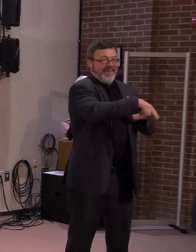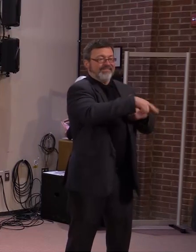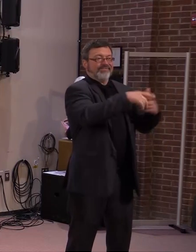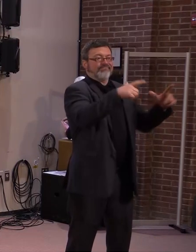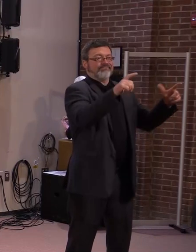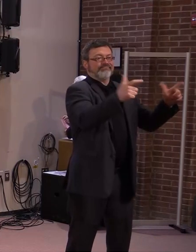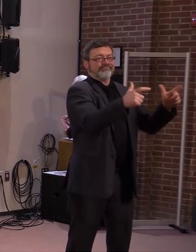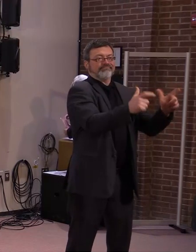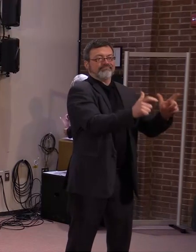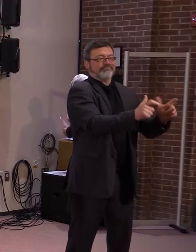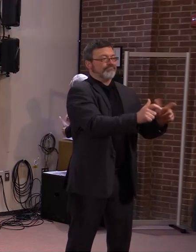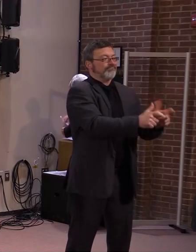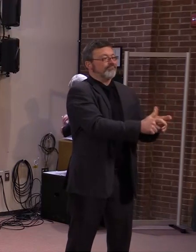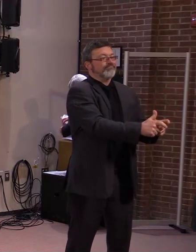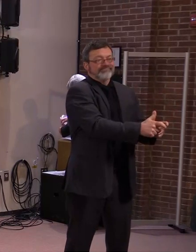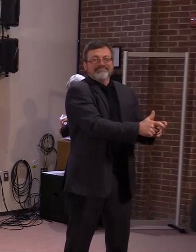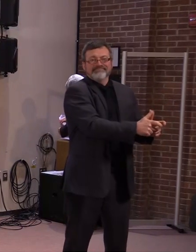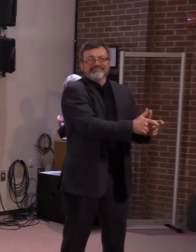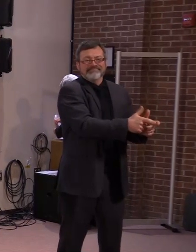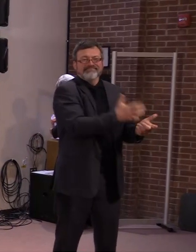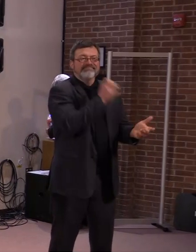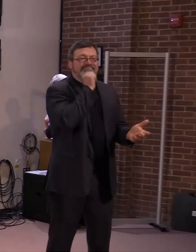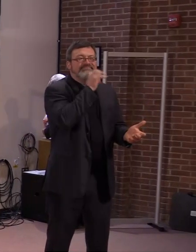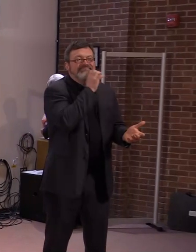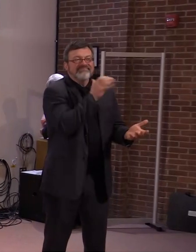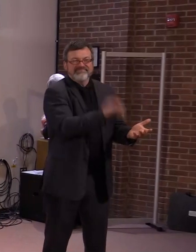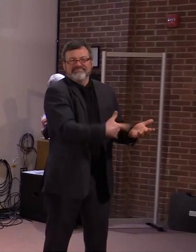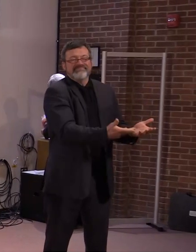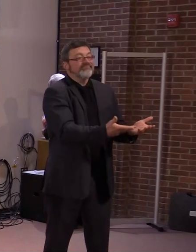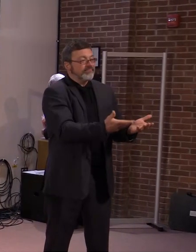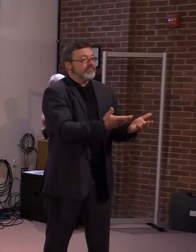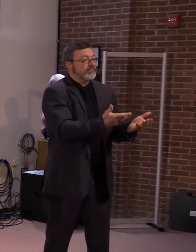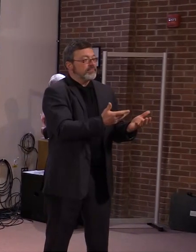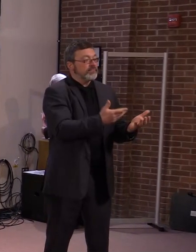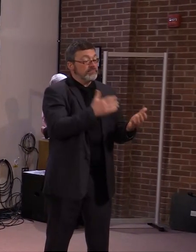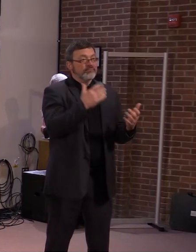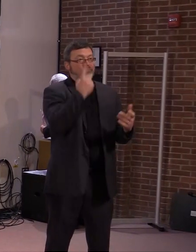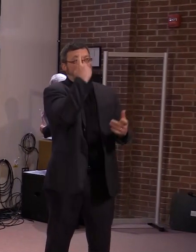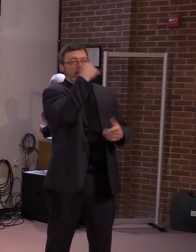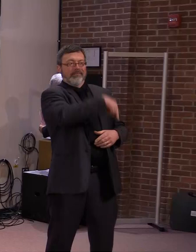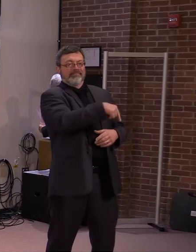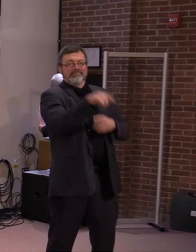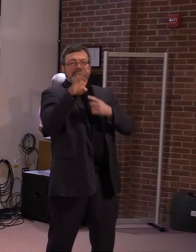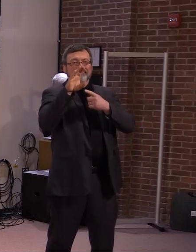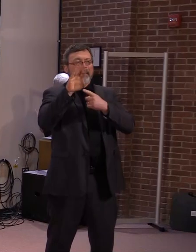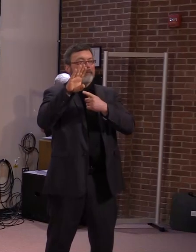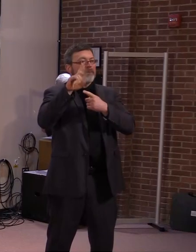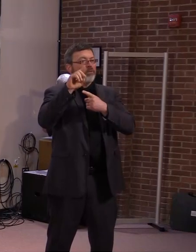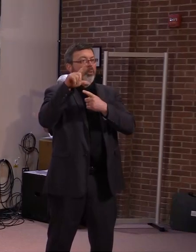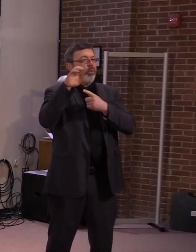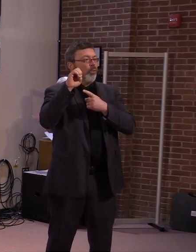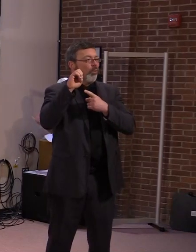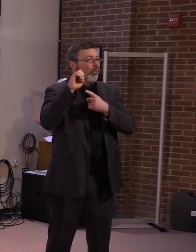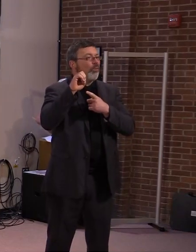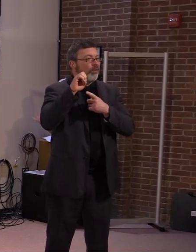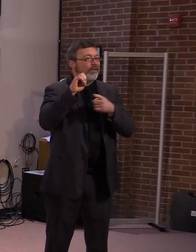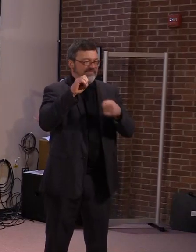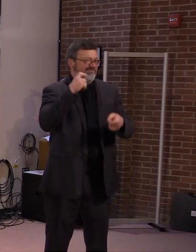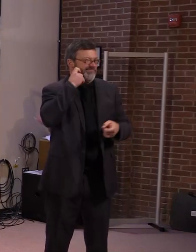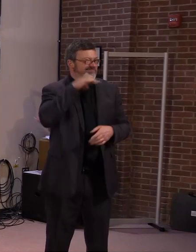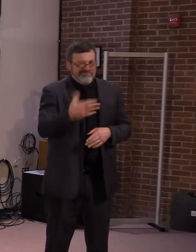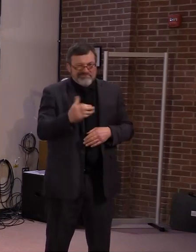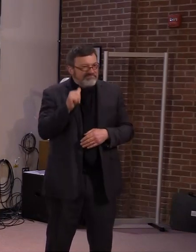every day, like Bob Dole. That's why it's so important to take every opportunity to thank members of the